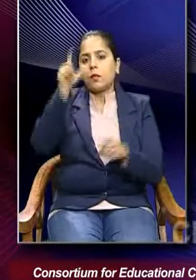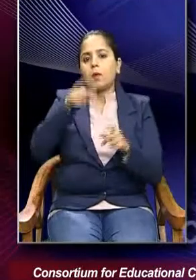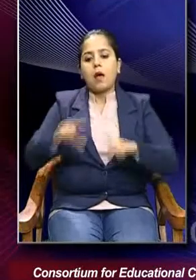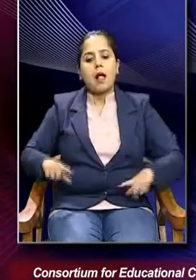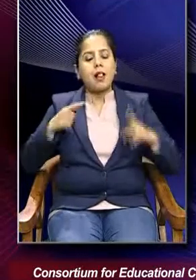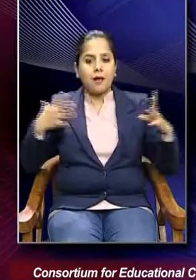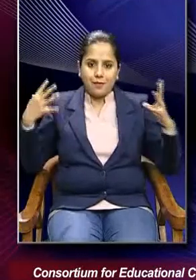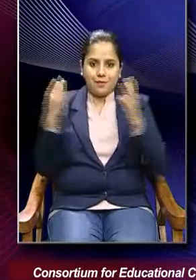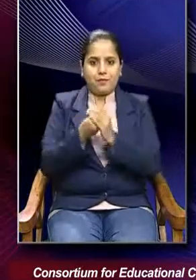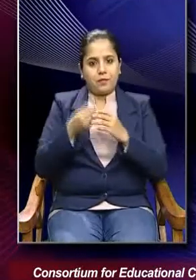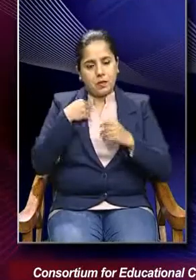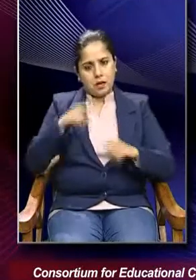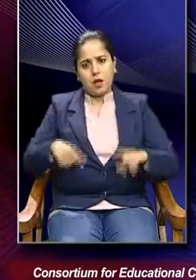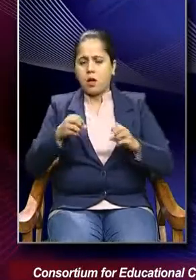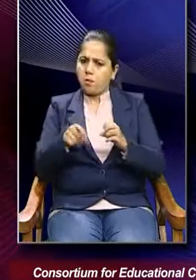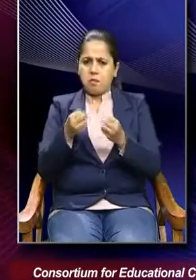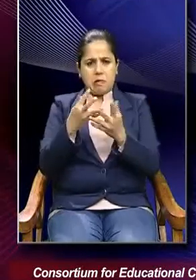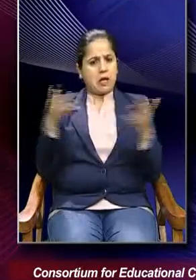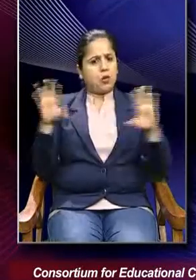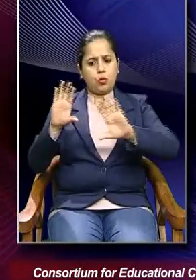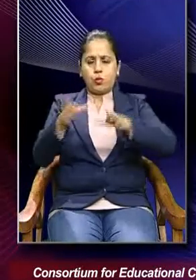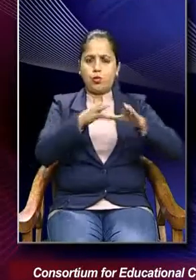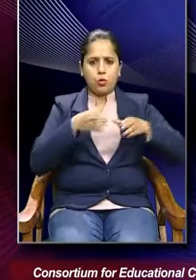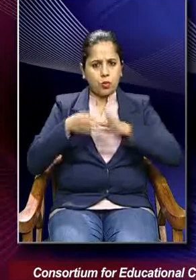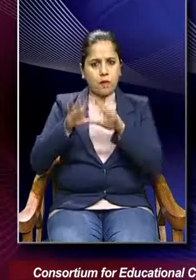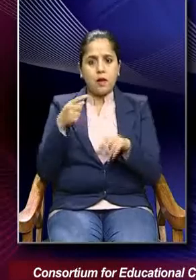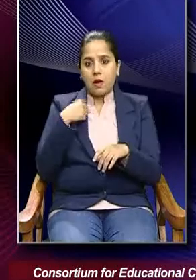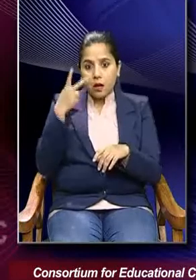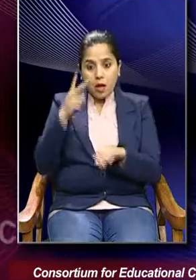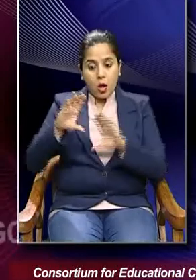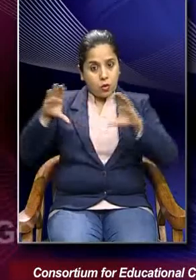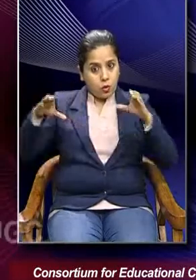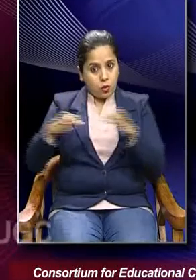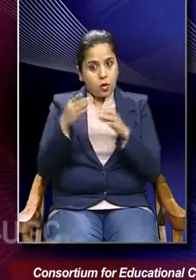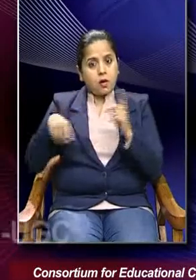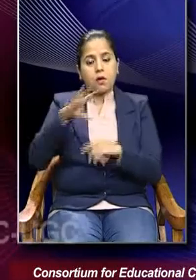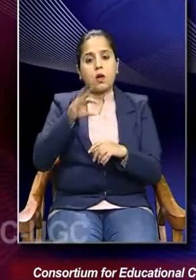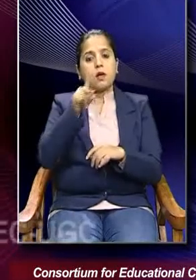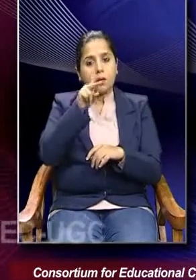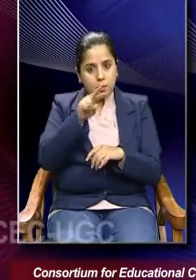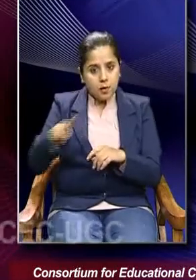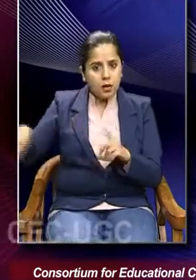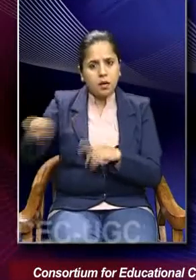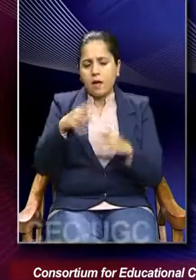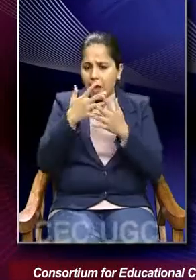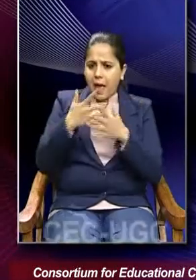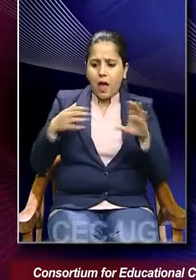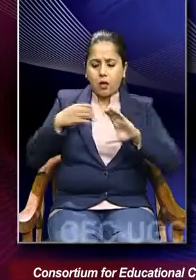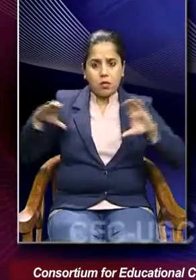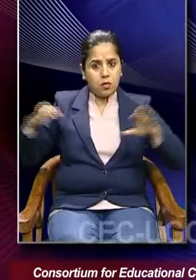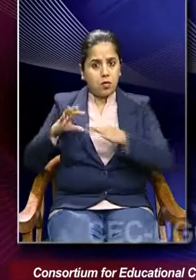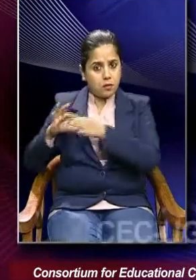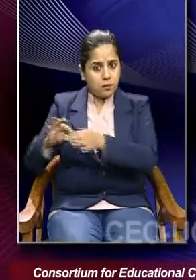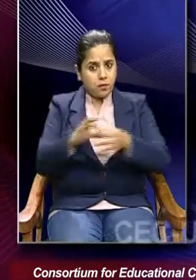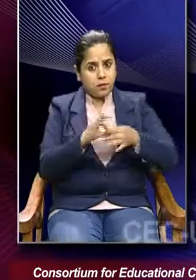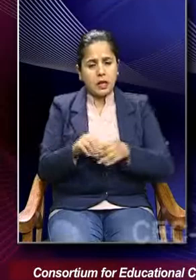together. So, there are many groups. Now, when we look into groups definition, it is any collection of at